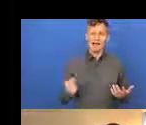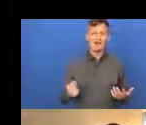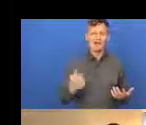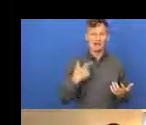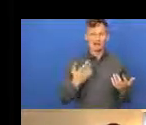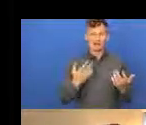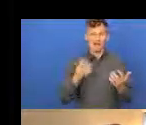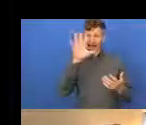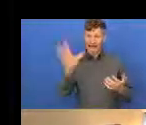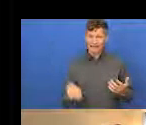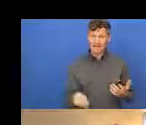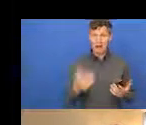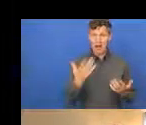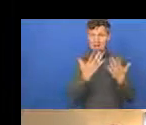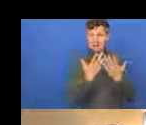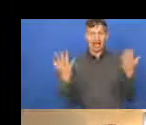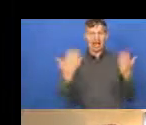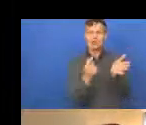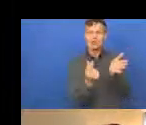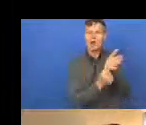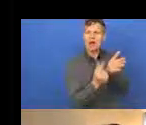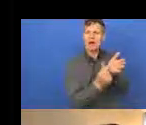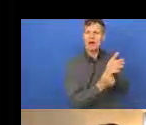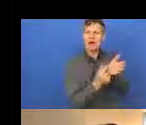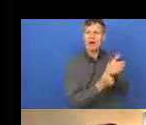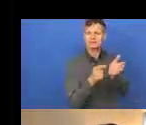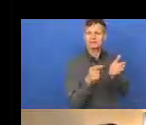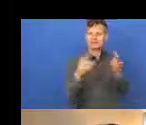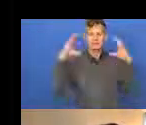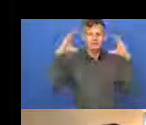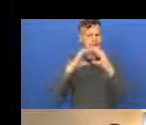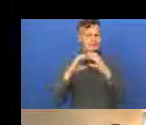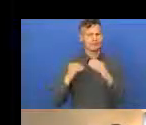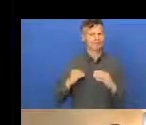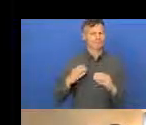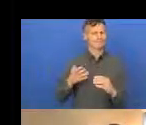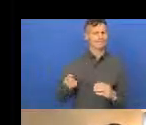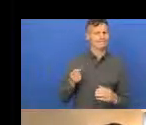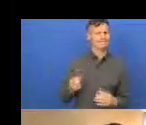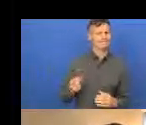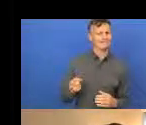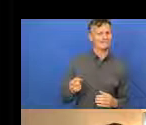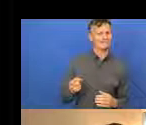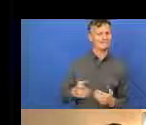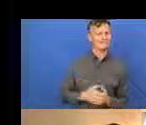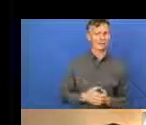middle income countries represented just 4% and 8% of the remaining research. which suggests that we're